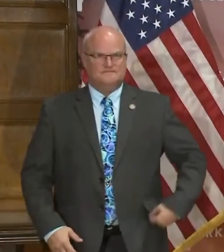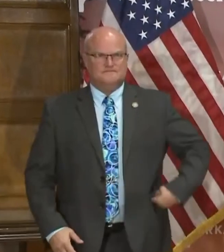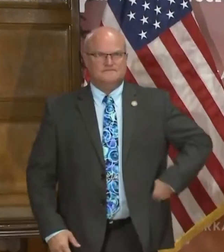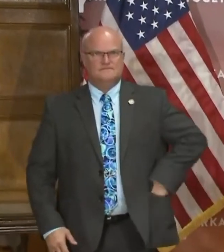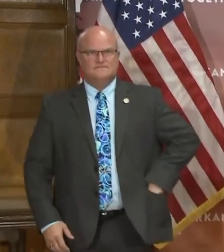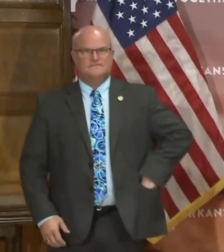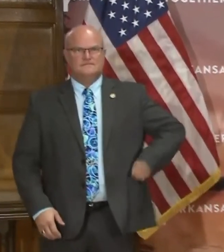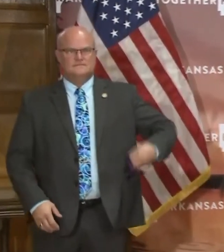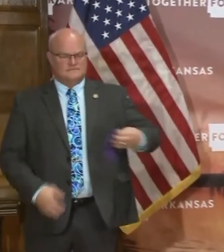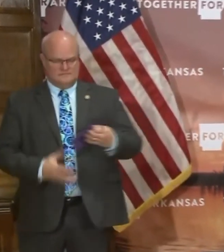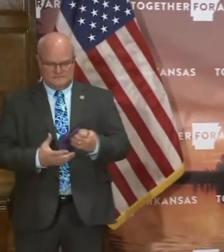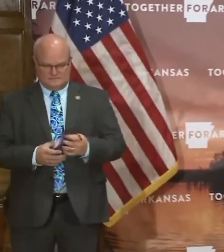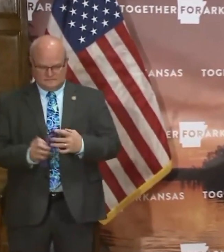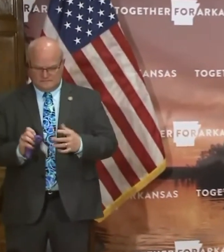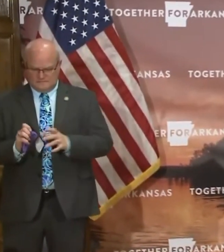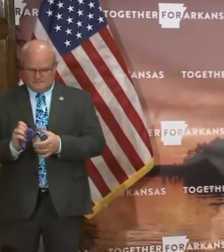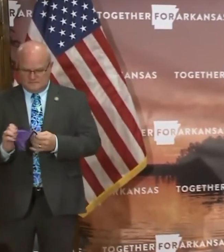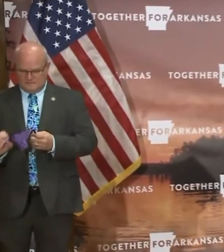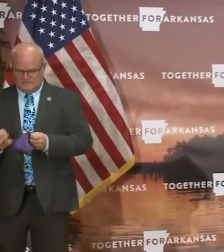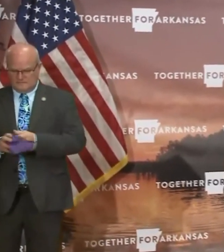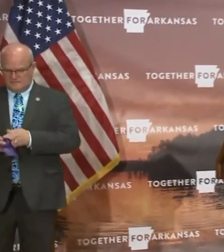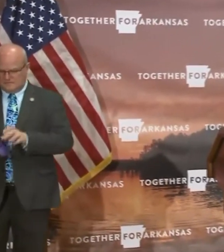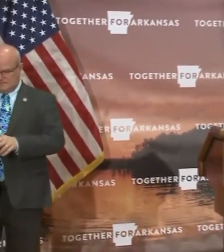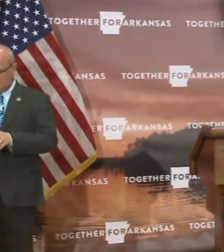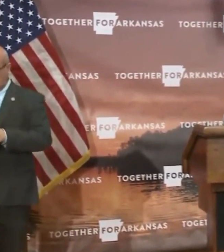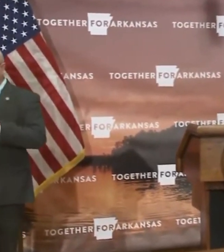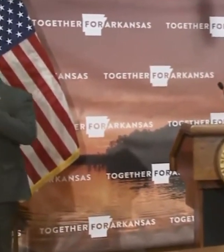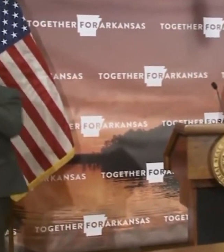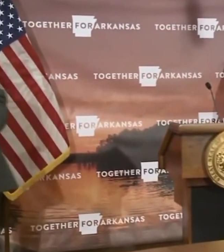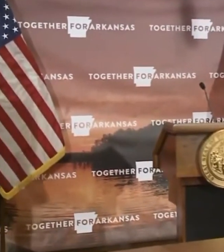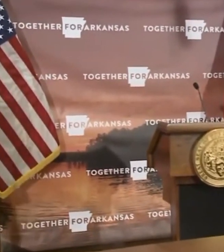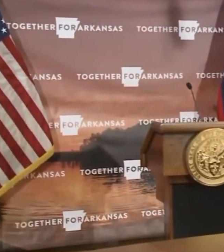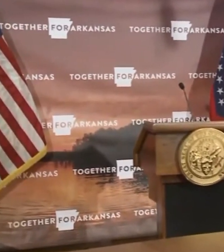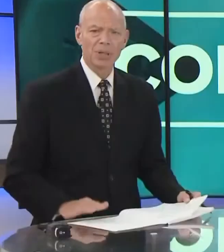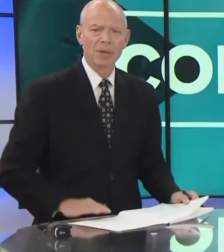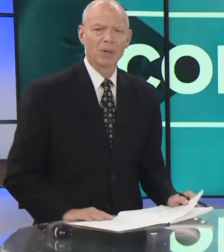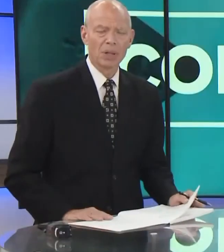And you've been watching Governor